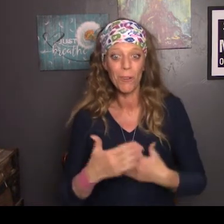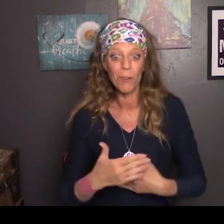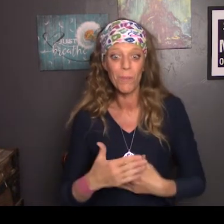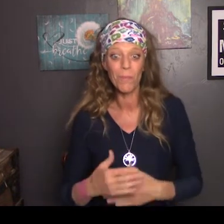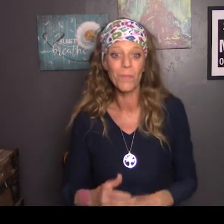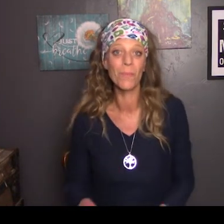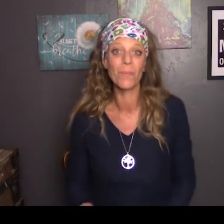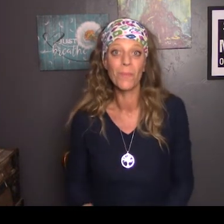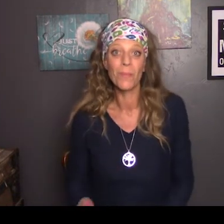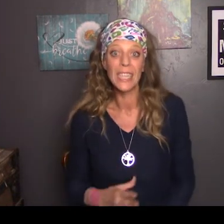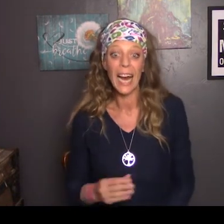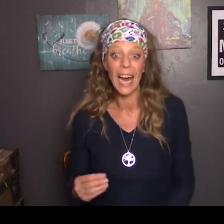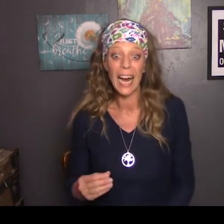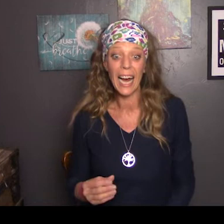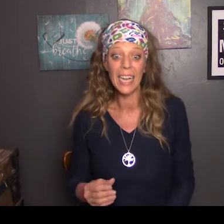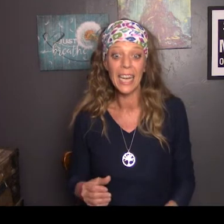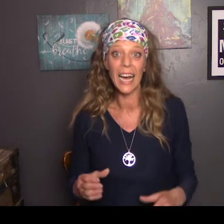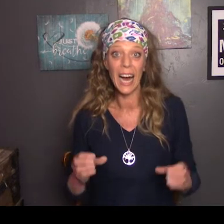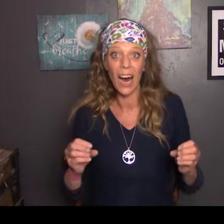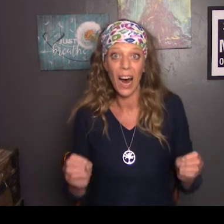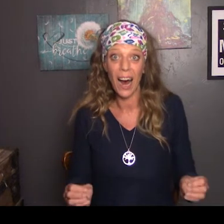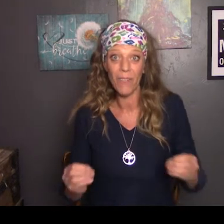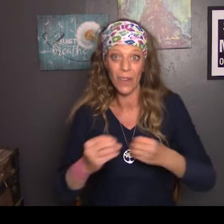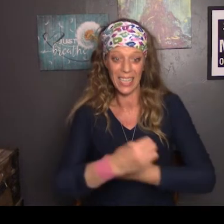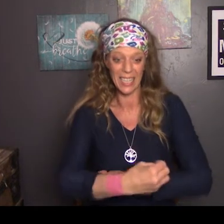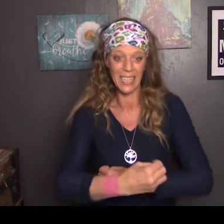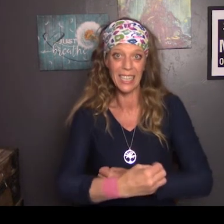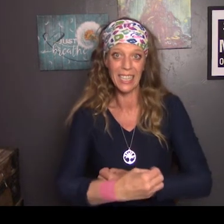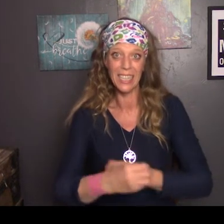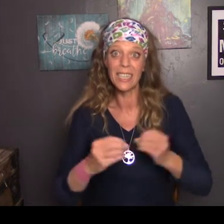bathroom, and office